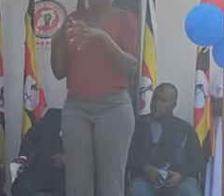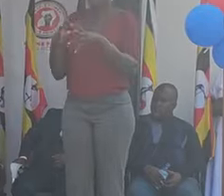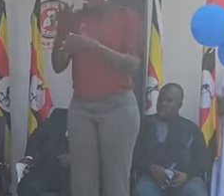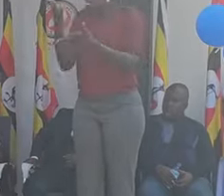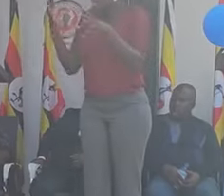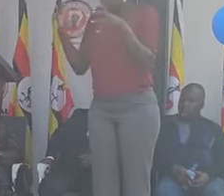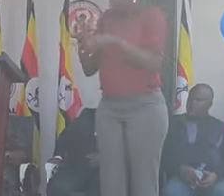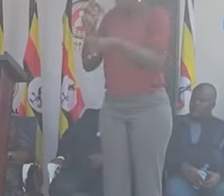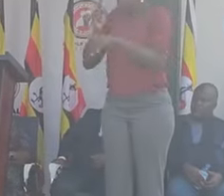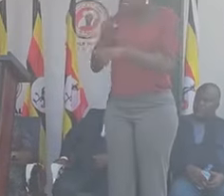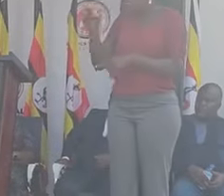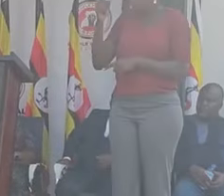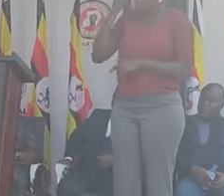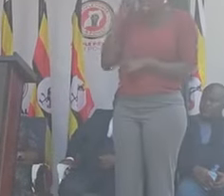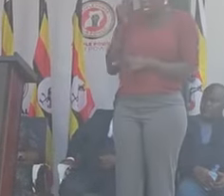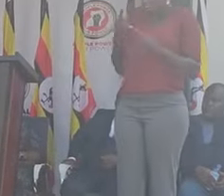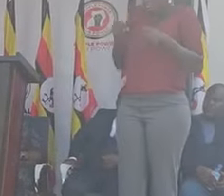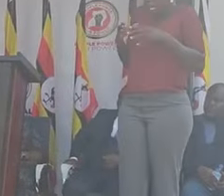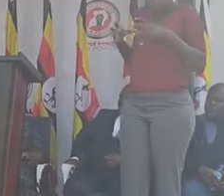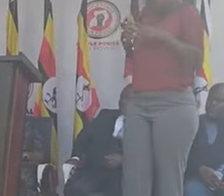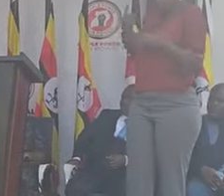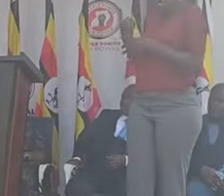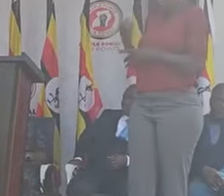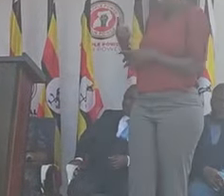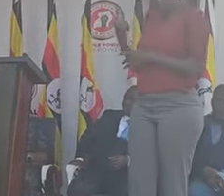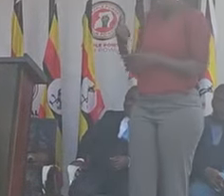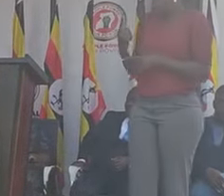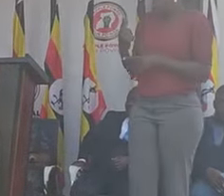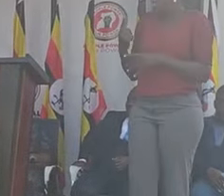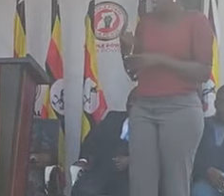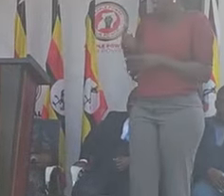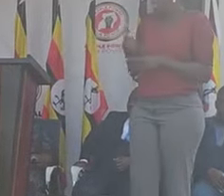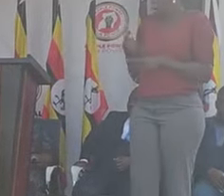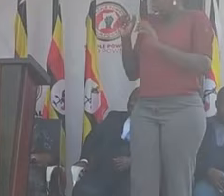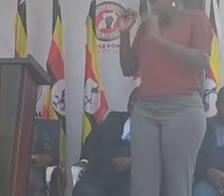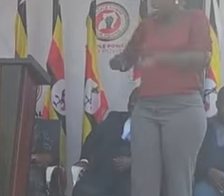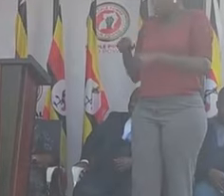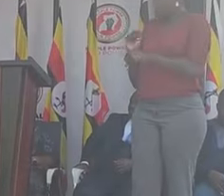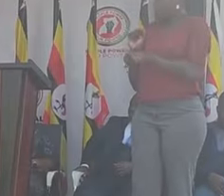Bechiro ozan tichuso bagala choka choka. Owana manigina.